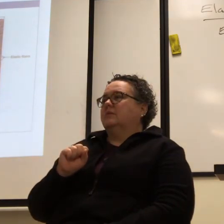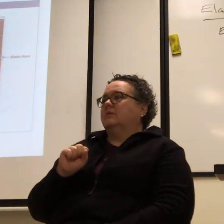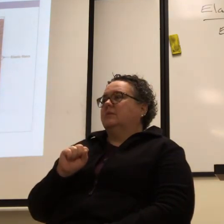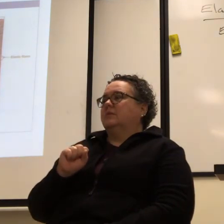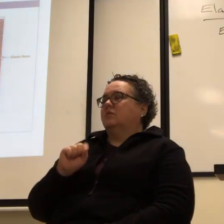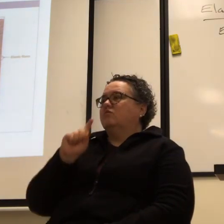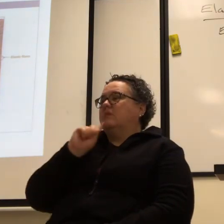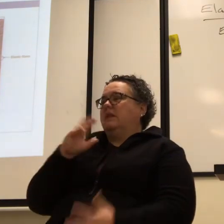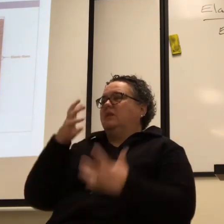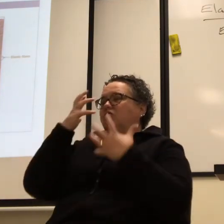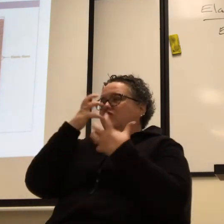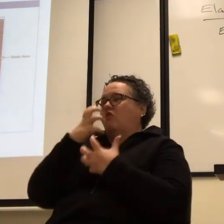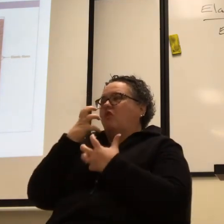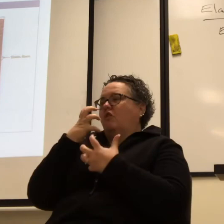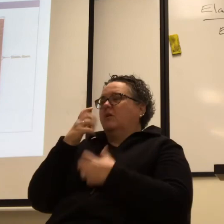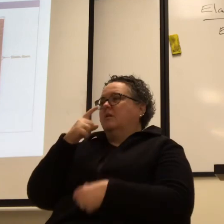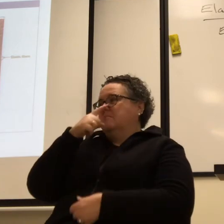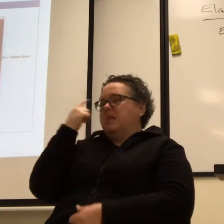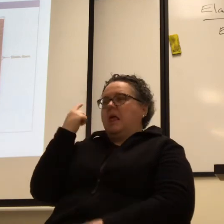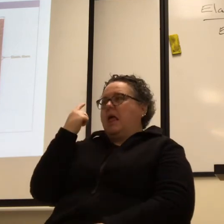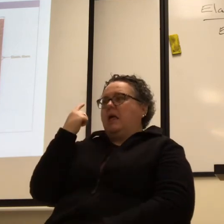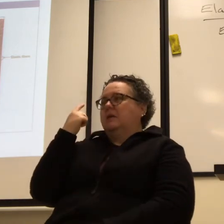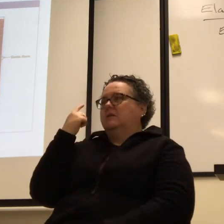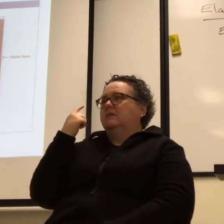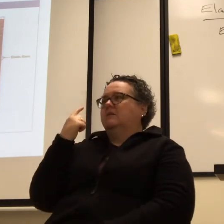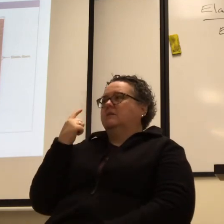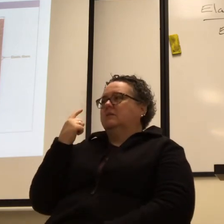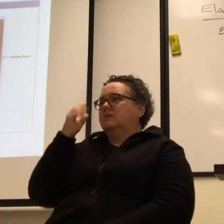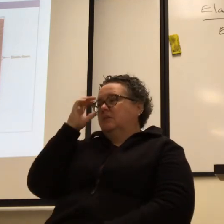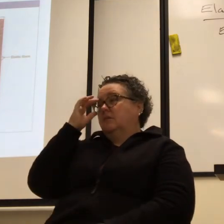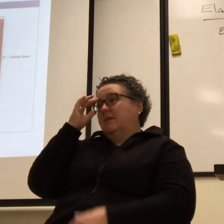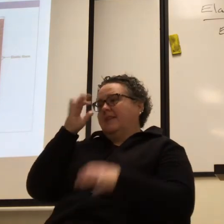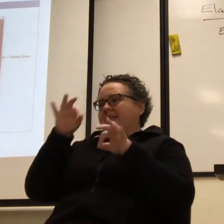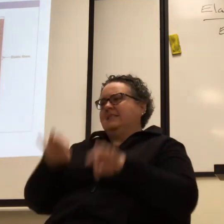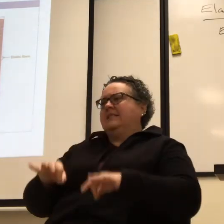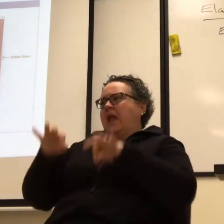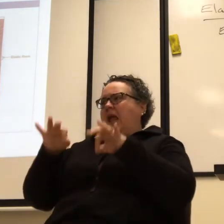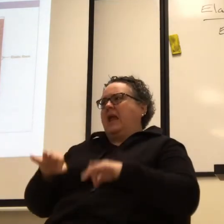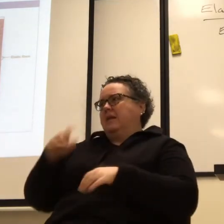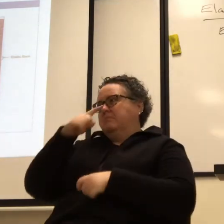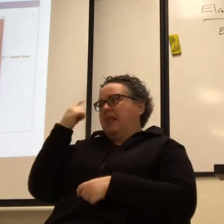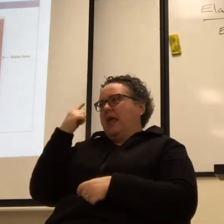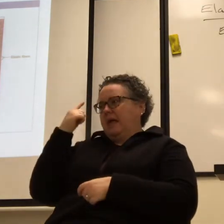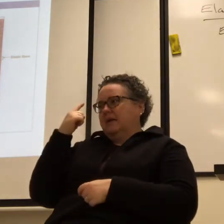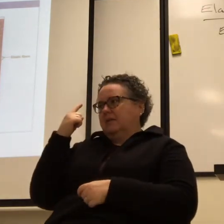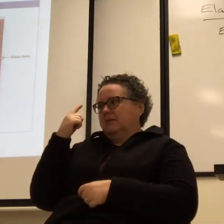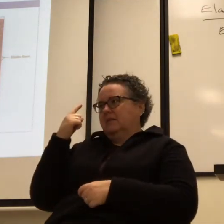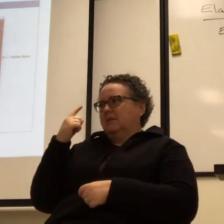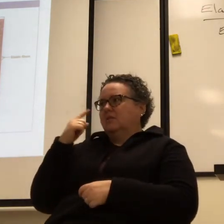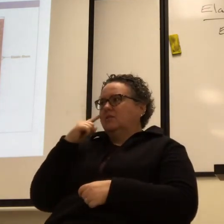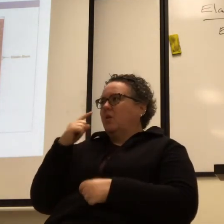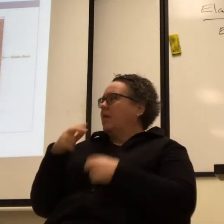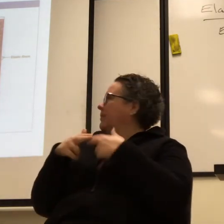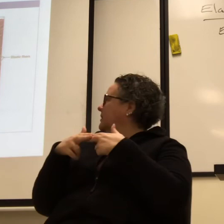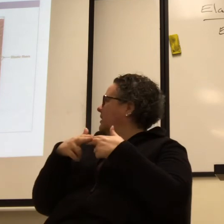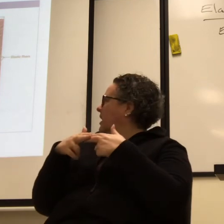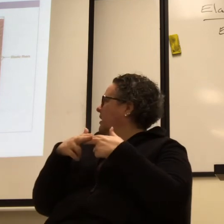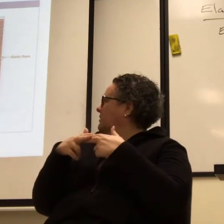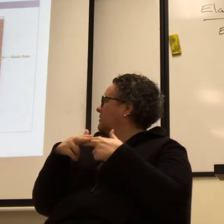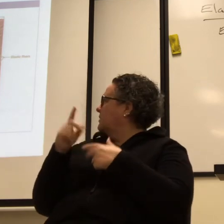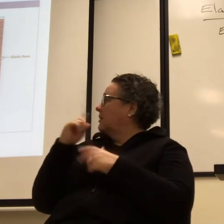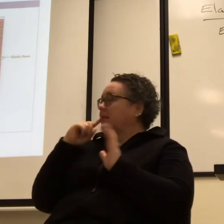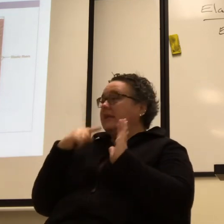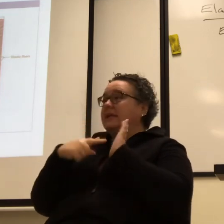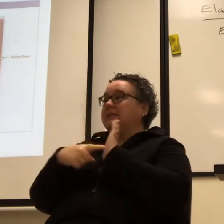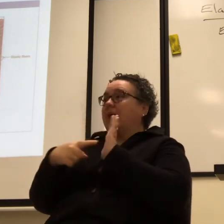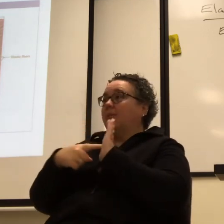they're very dark, they're very black. They stay black. And okay, let me turn off the slides. The